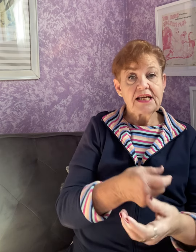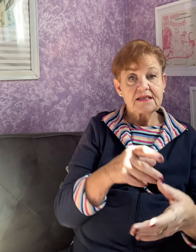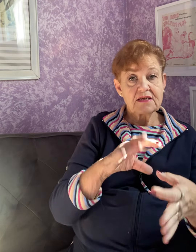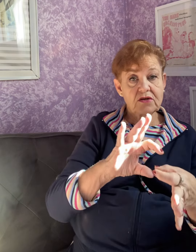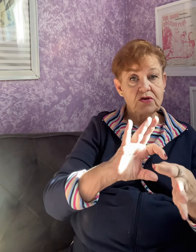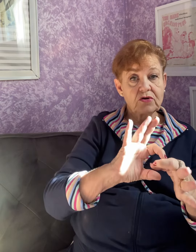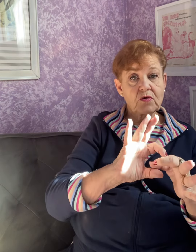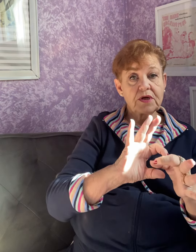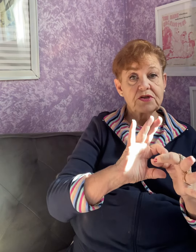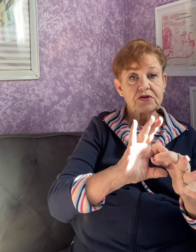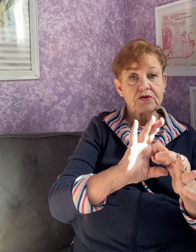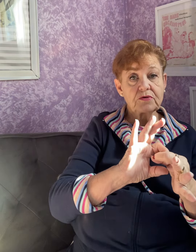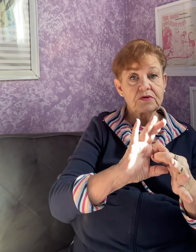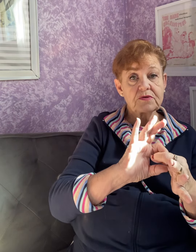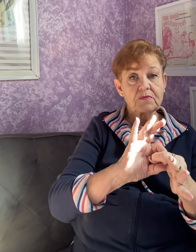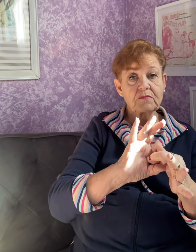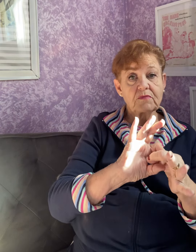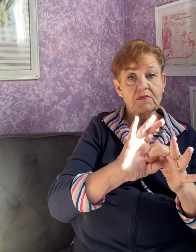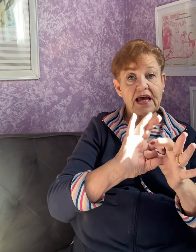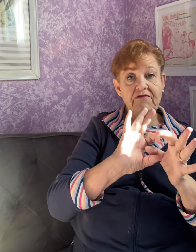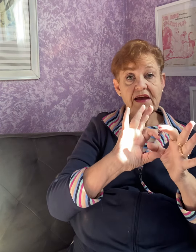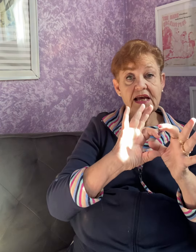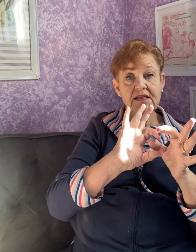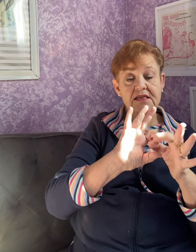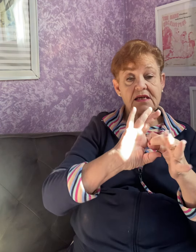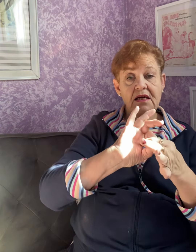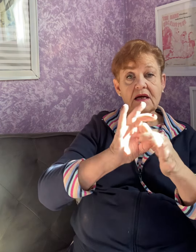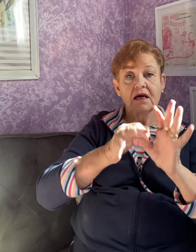Chains, you're going to use F hands.